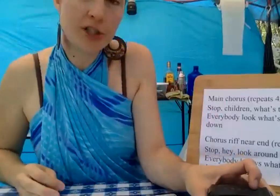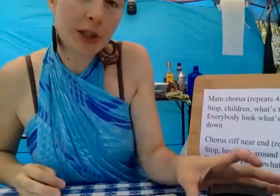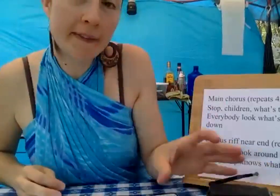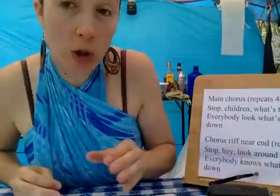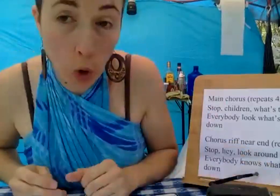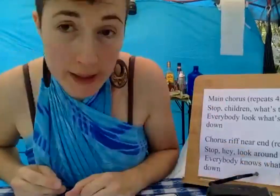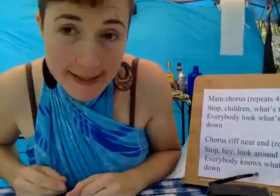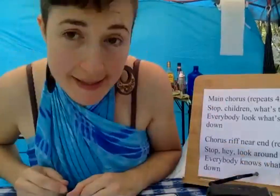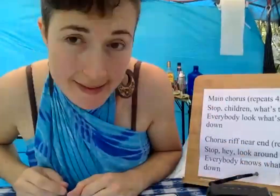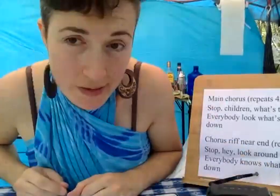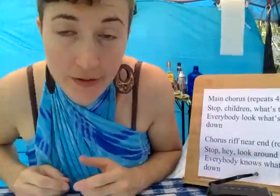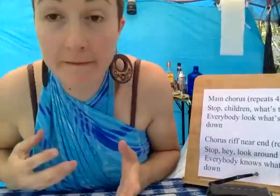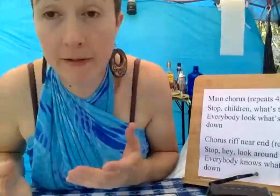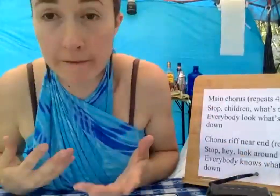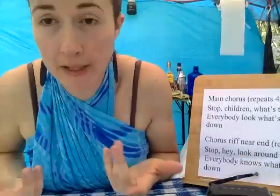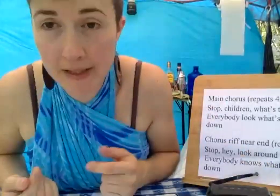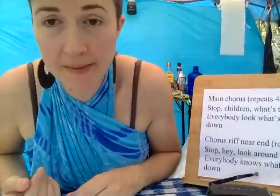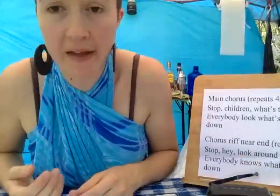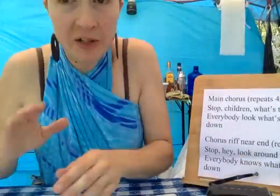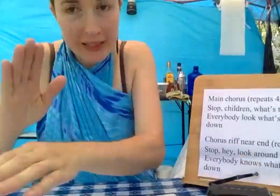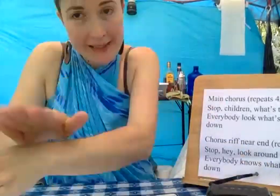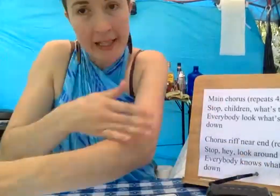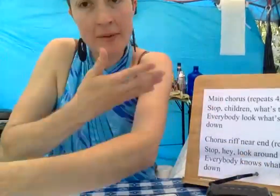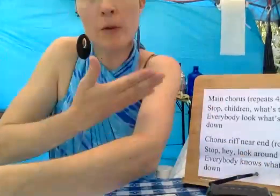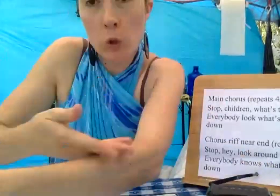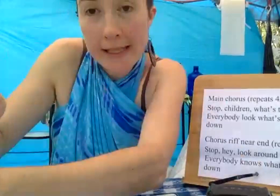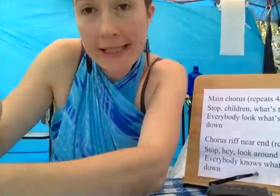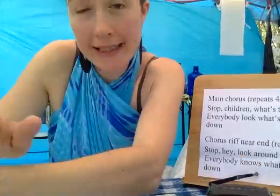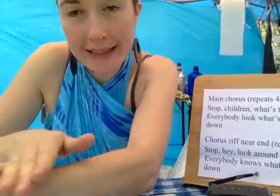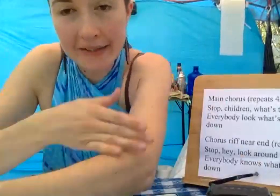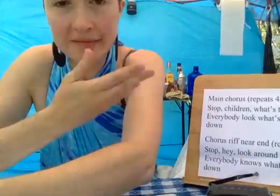During the choruses, or the verses rather, we can sign music,